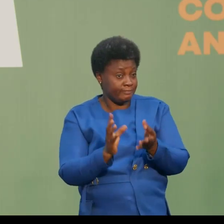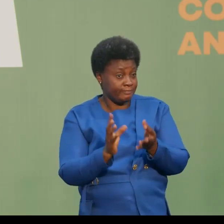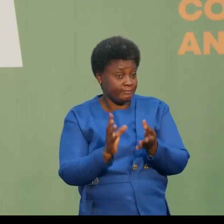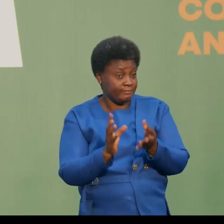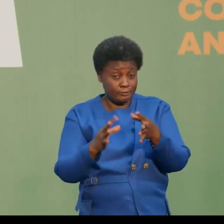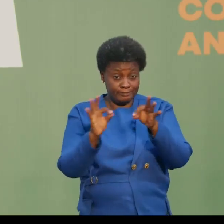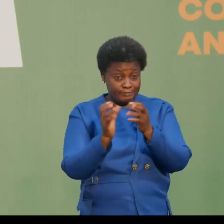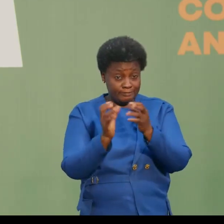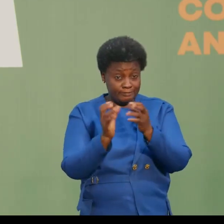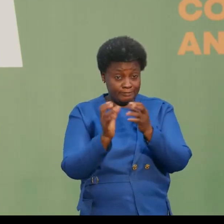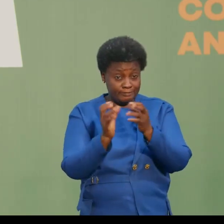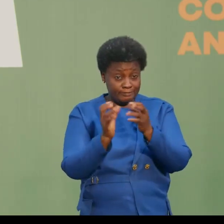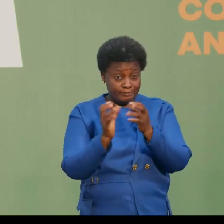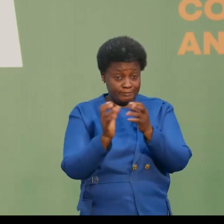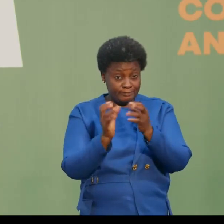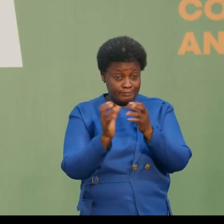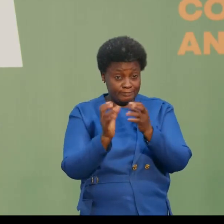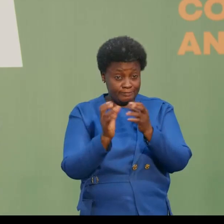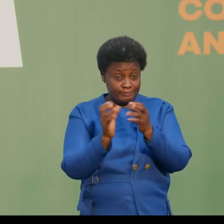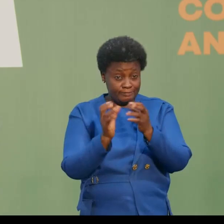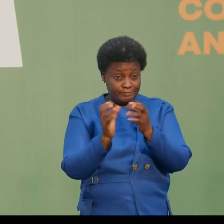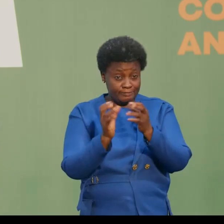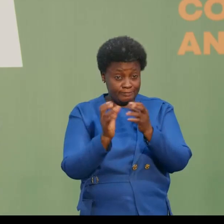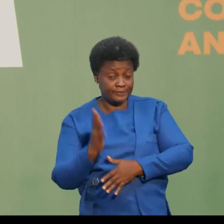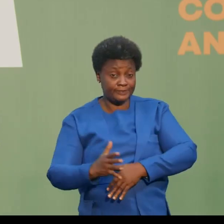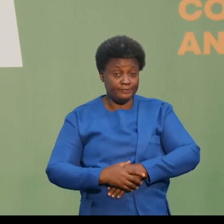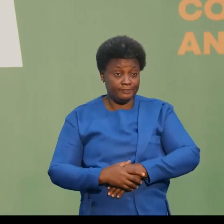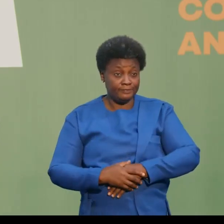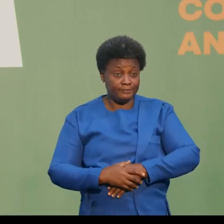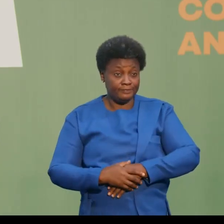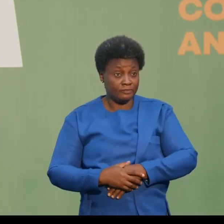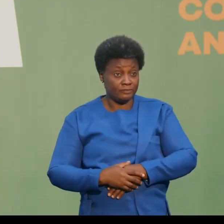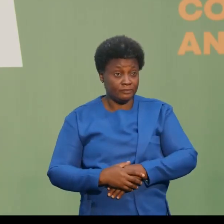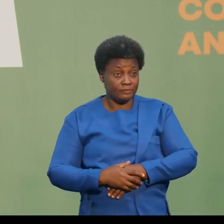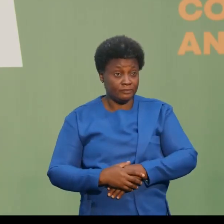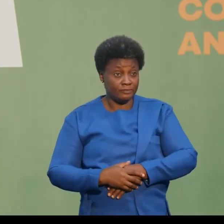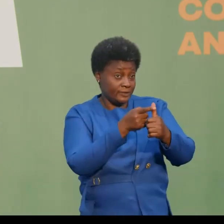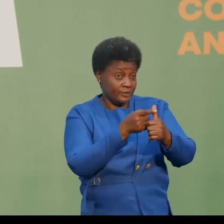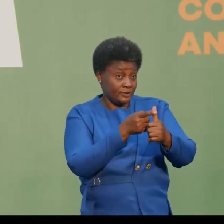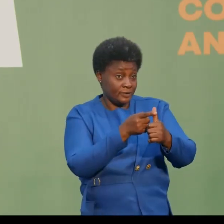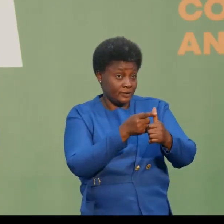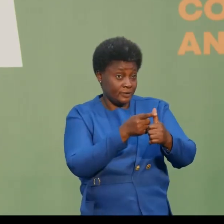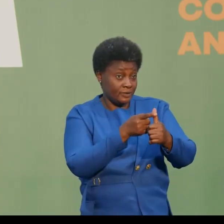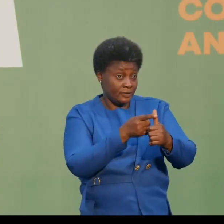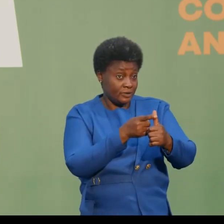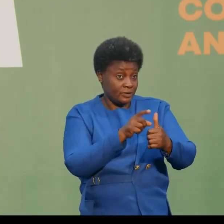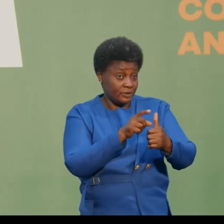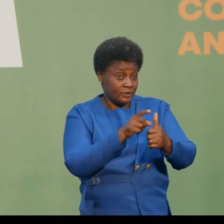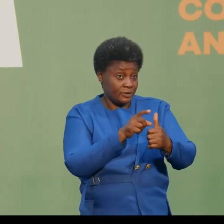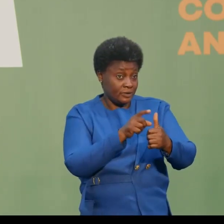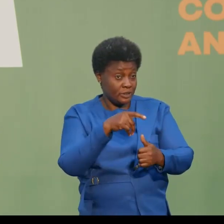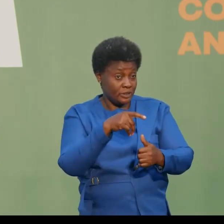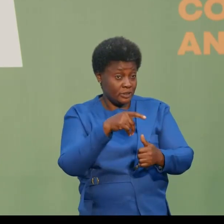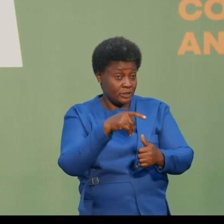speakers, beginning by the first speaker. The first speaker is Ms. Sitsope